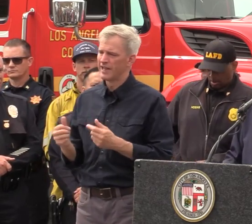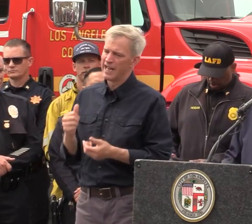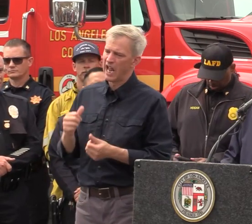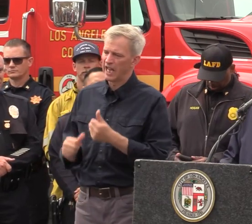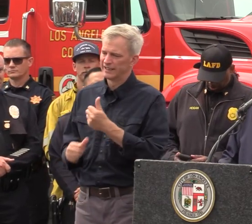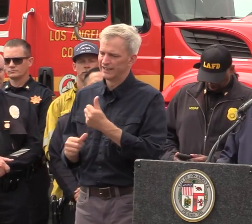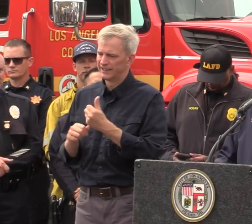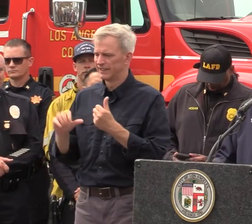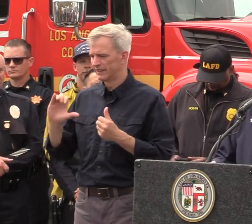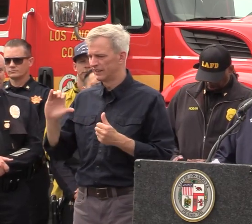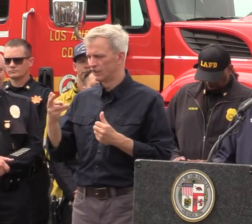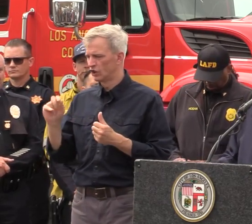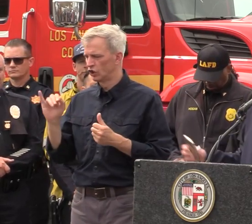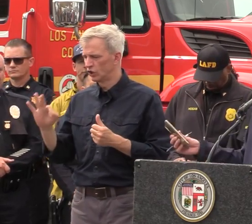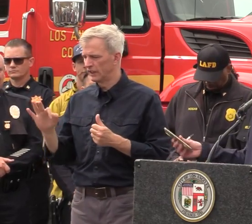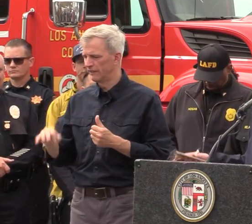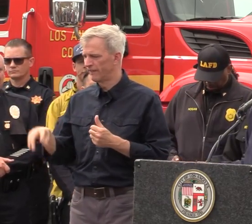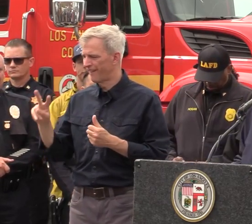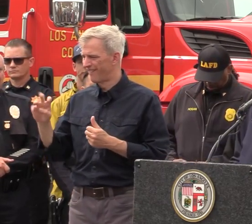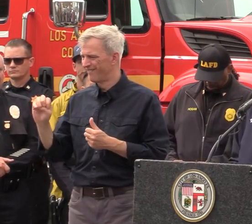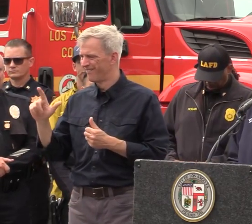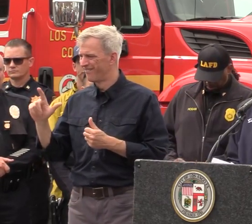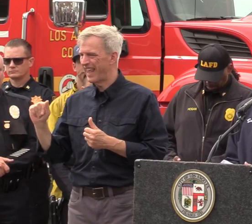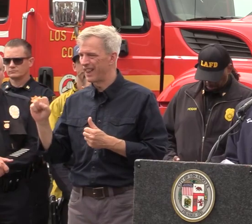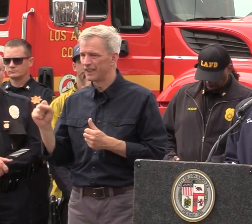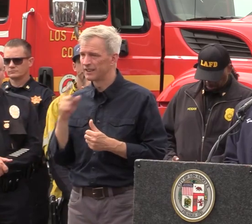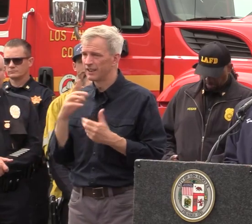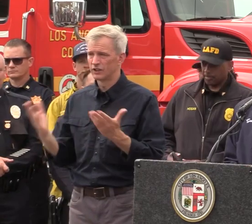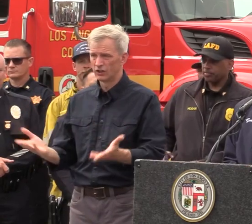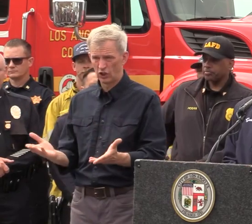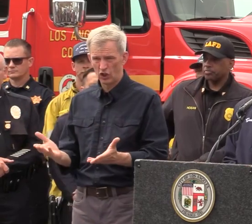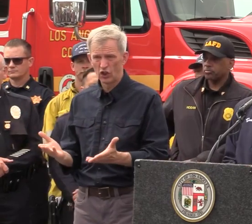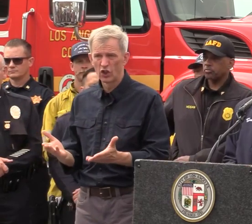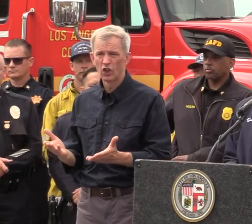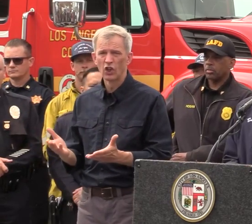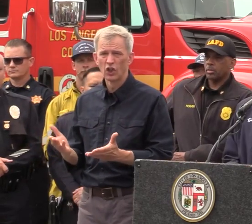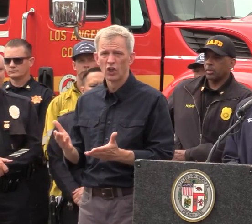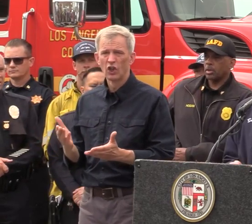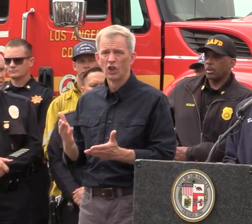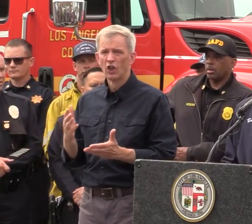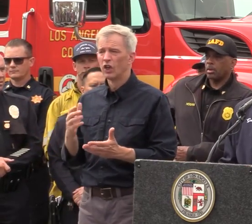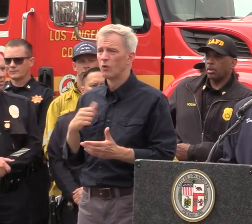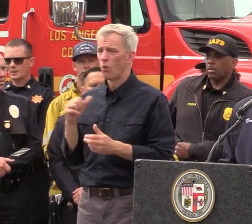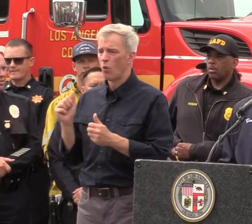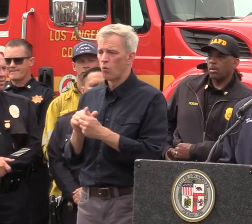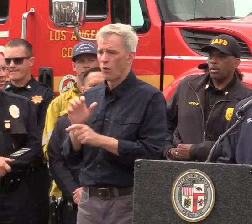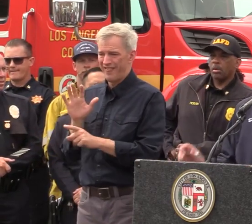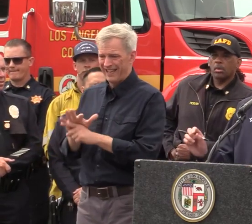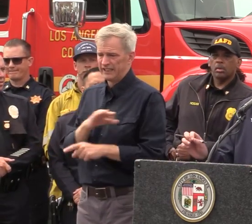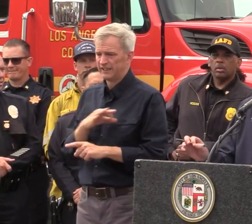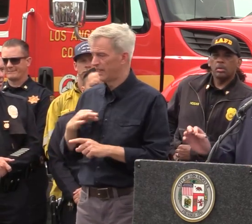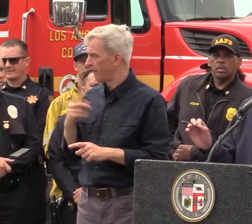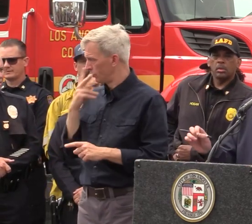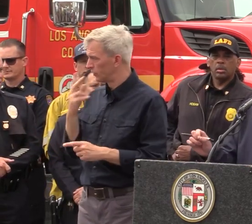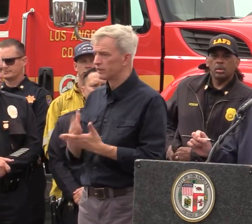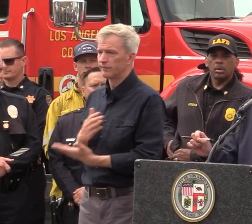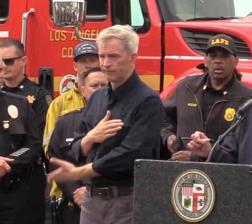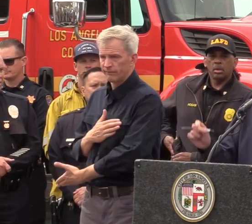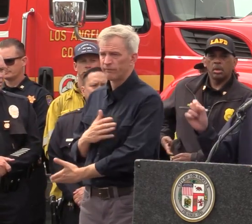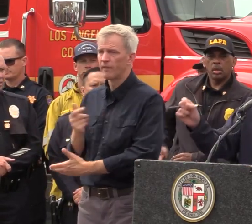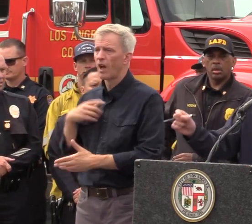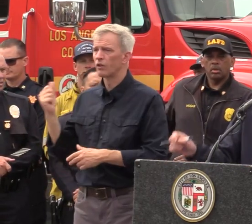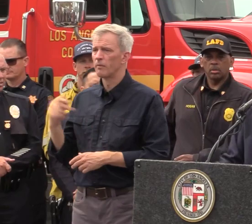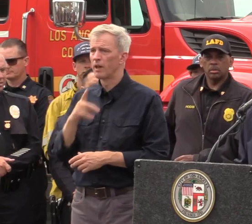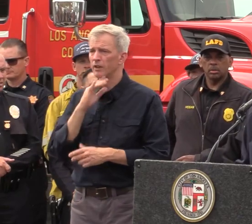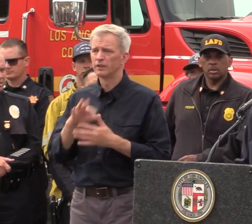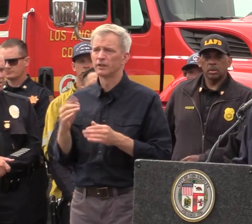want to thank him for his great men and women, some of who we see that are here with us today between shifts, who are also helping protect. I'll come back, say something in Spanish,